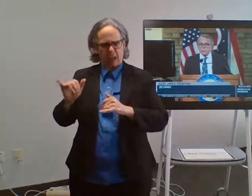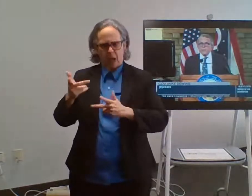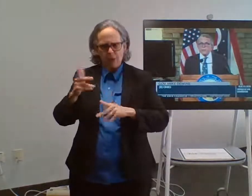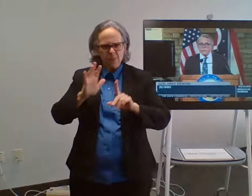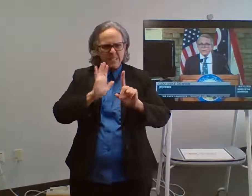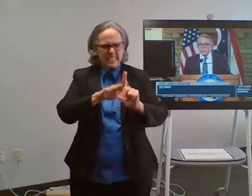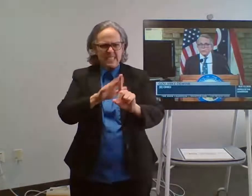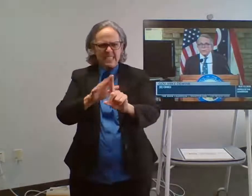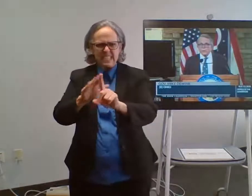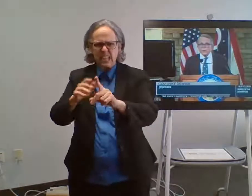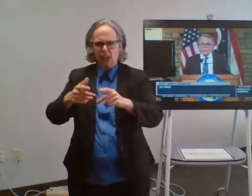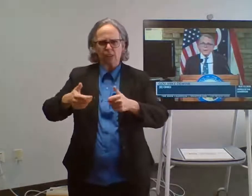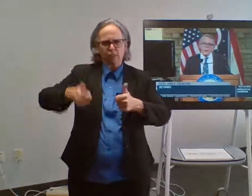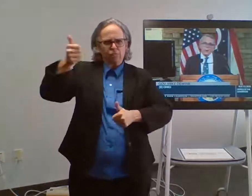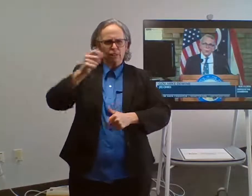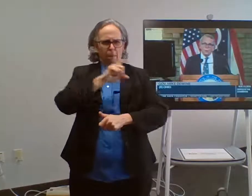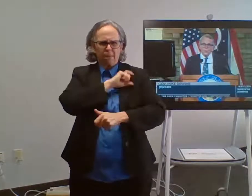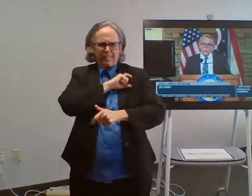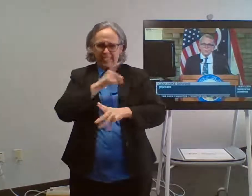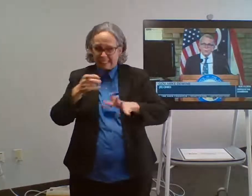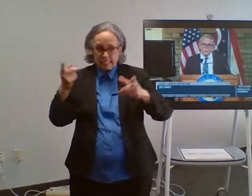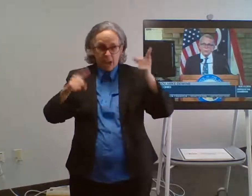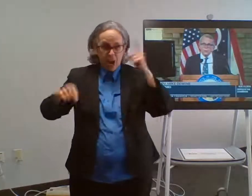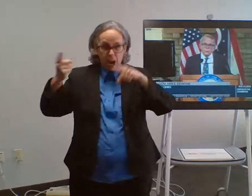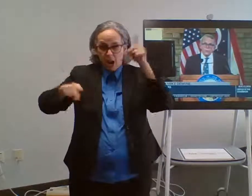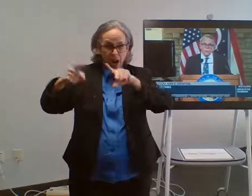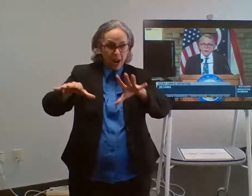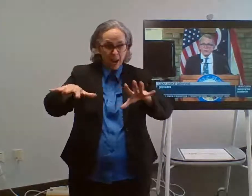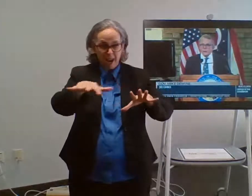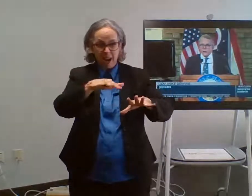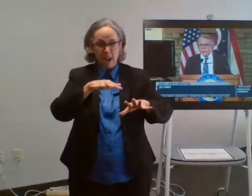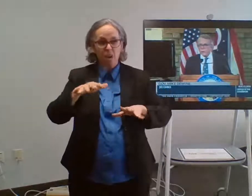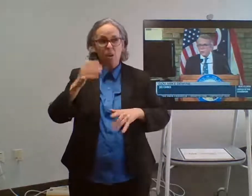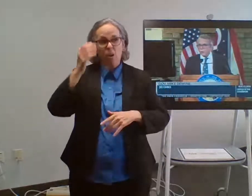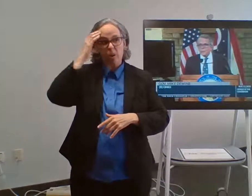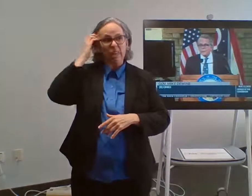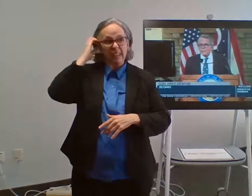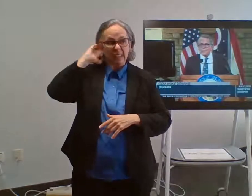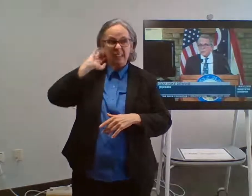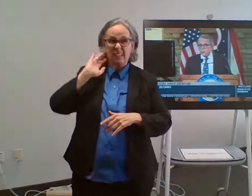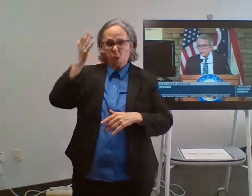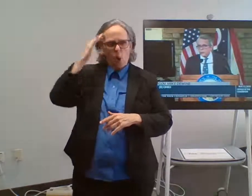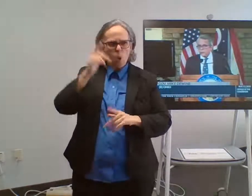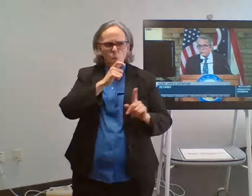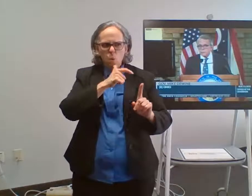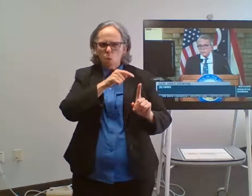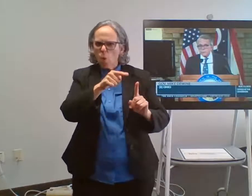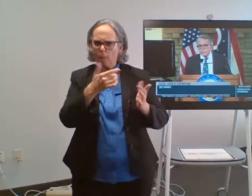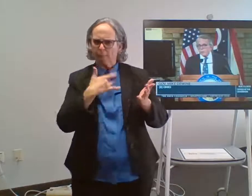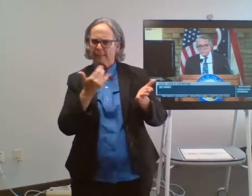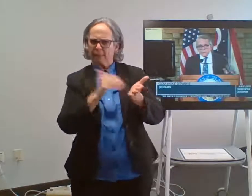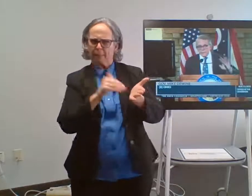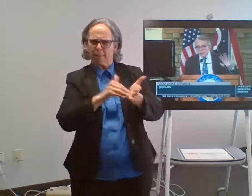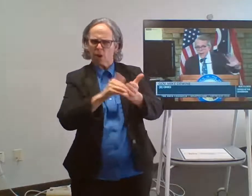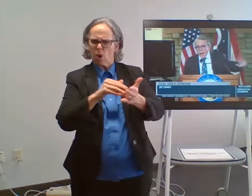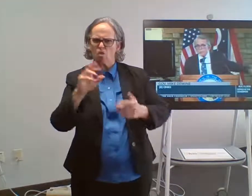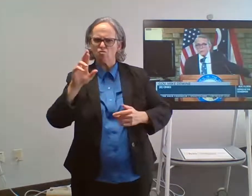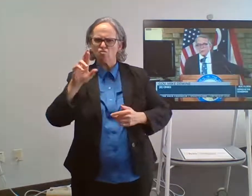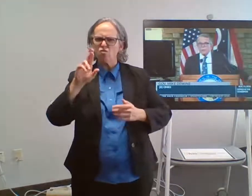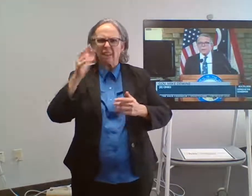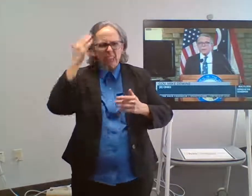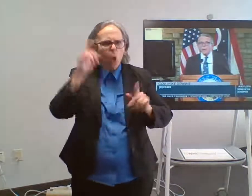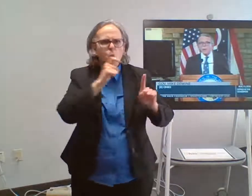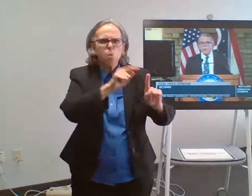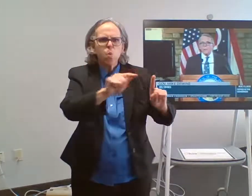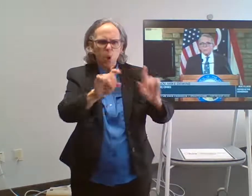cities, what they tell you is, we know basically who the repeat violent offenders are. If we could get them off the street, just get them out.